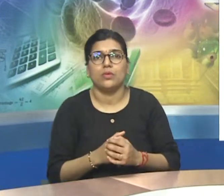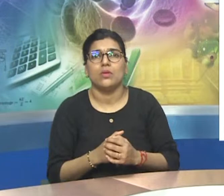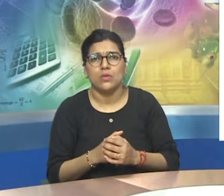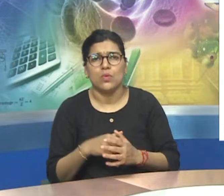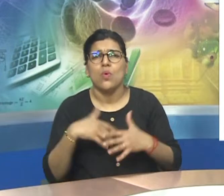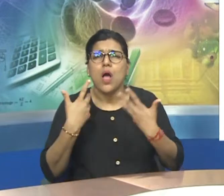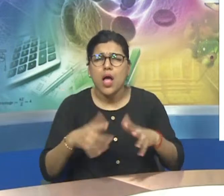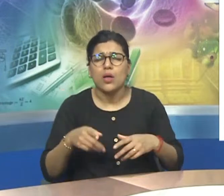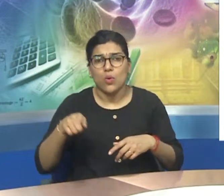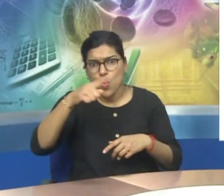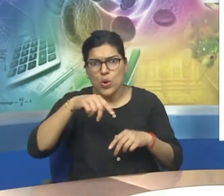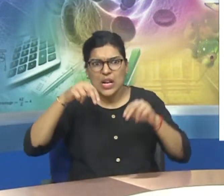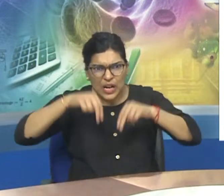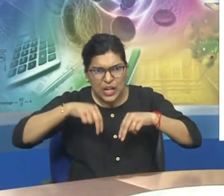And third point explains,